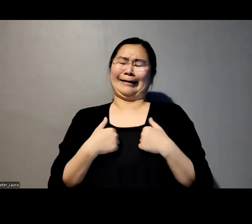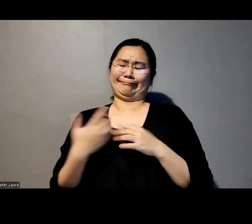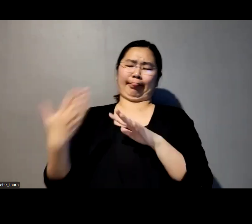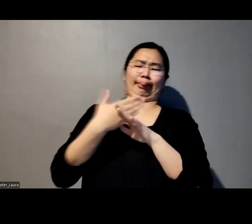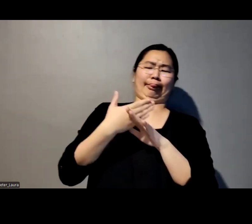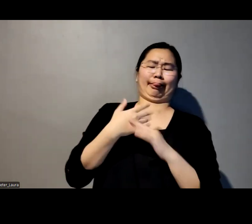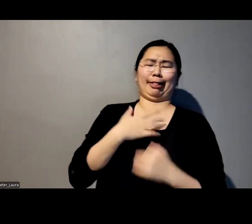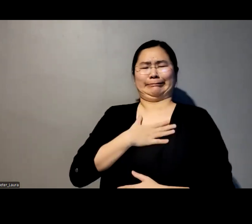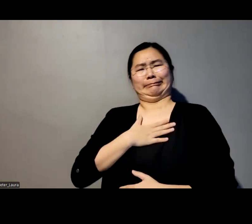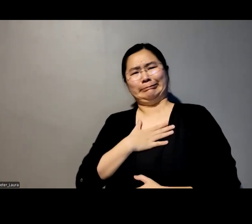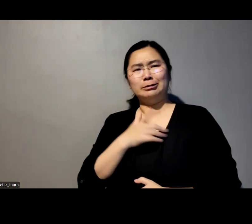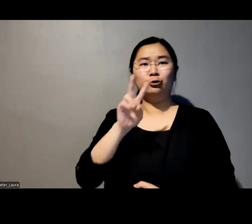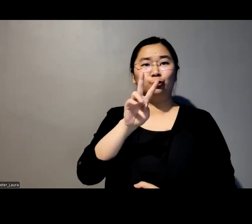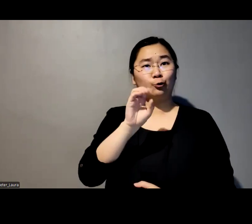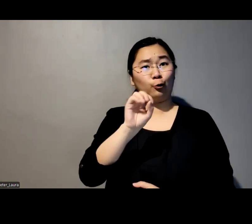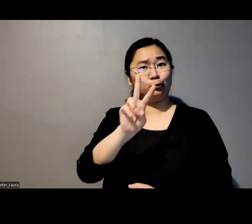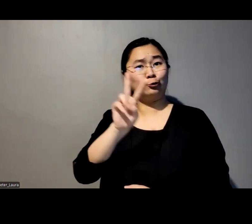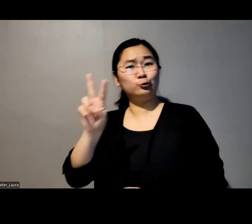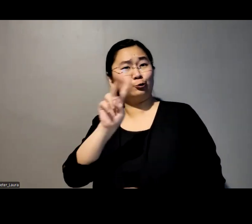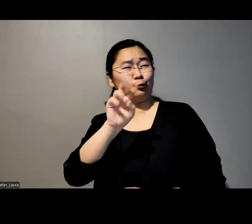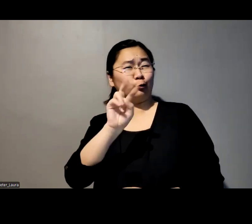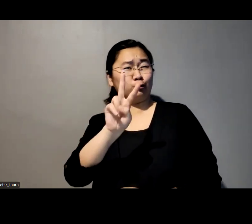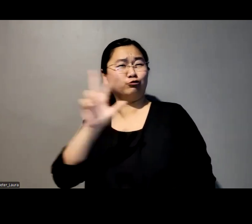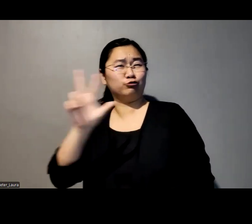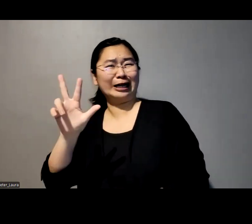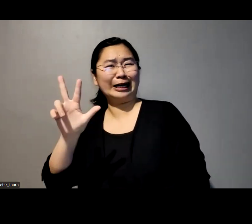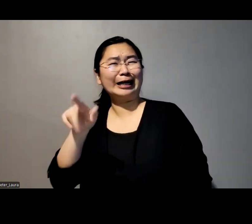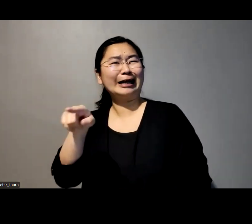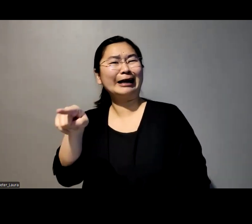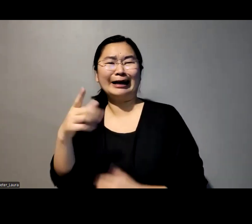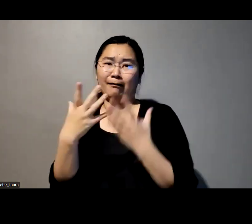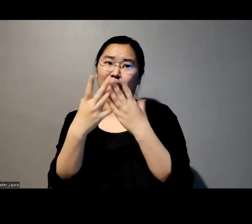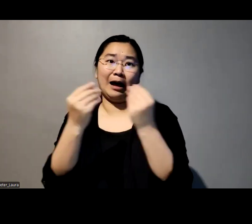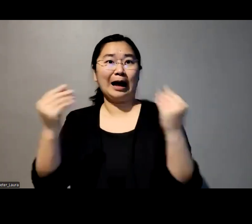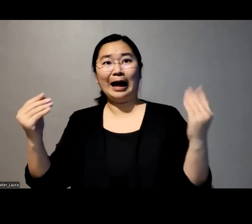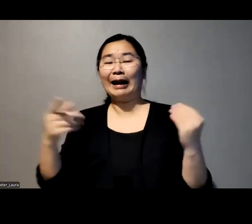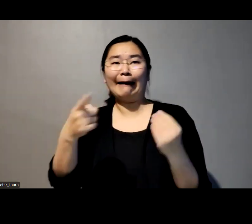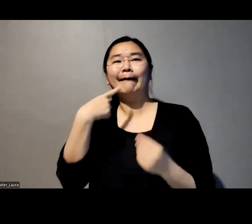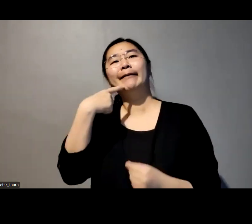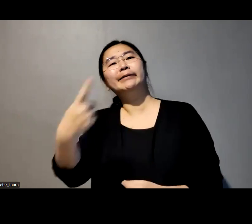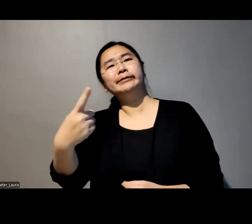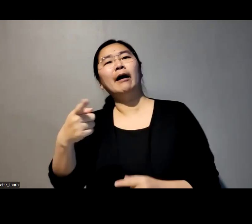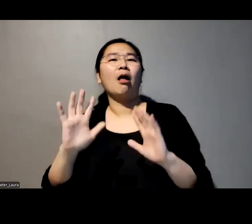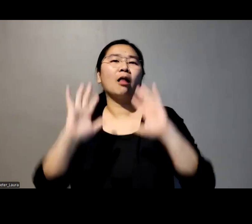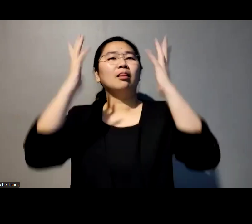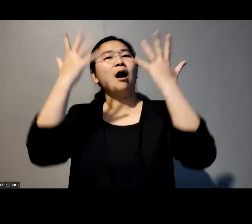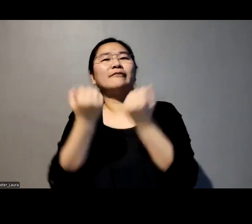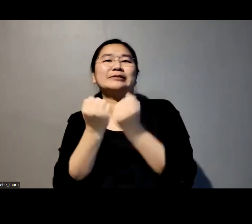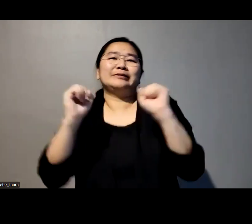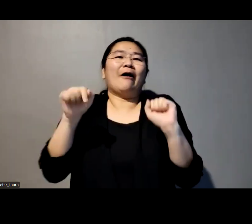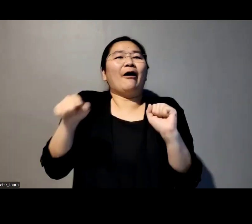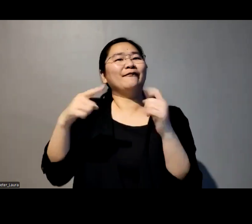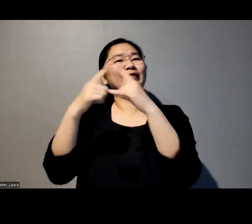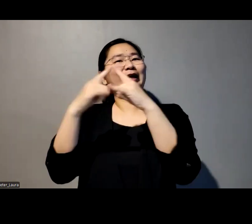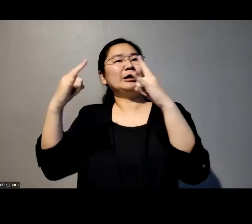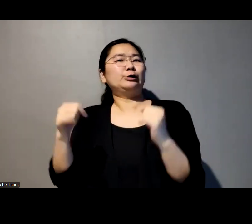invest into the infrastructure of the institutions, even though the reasons that were given were lack of